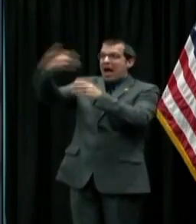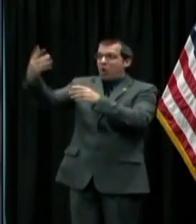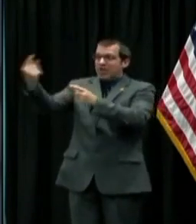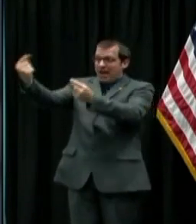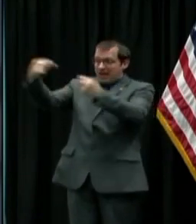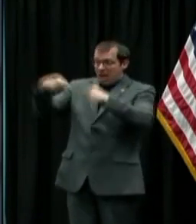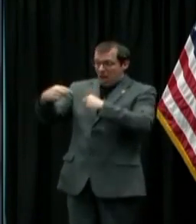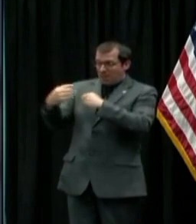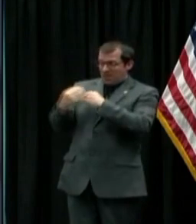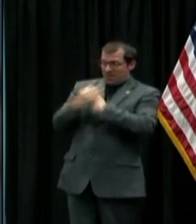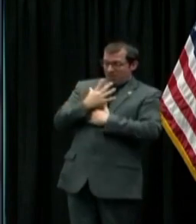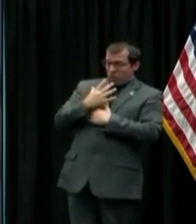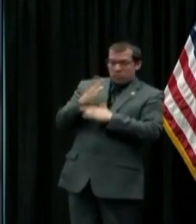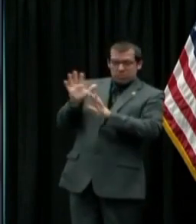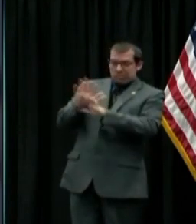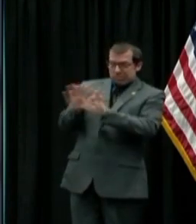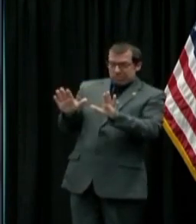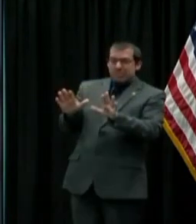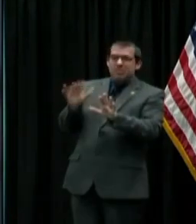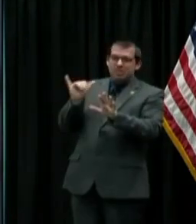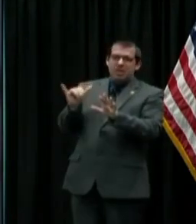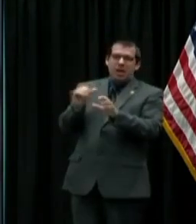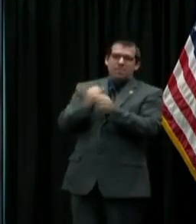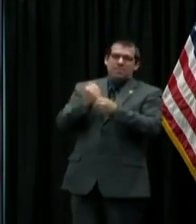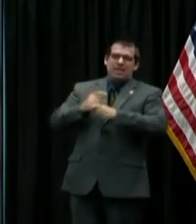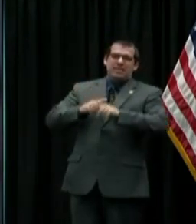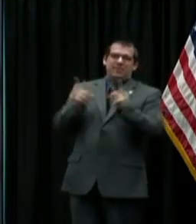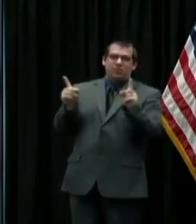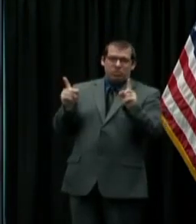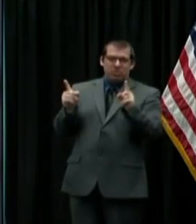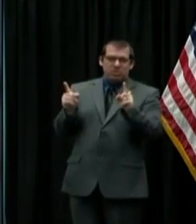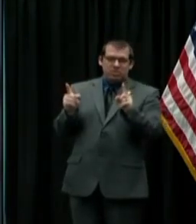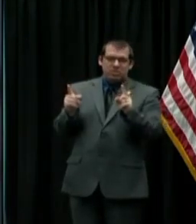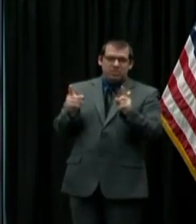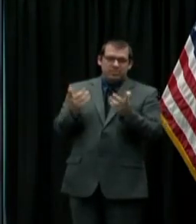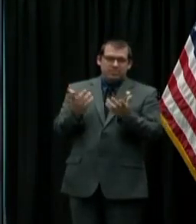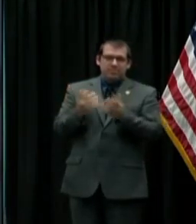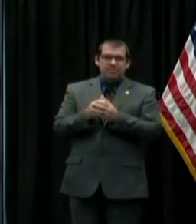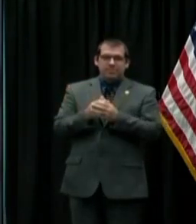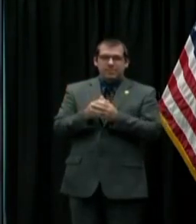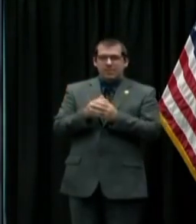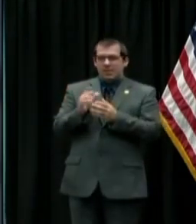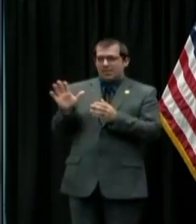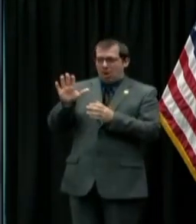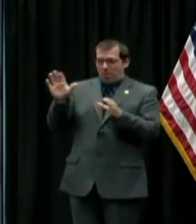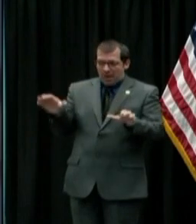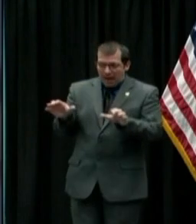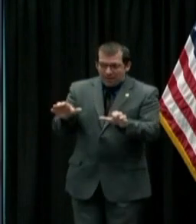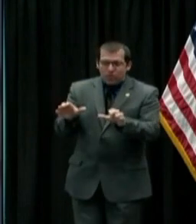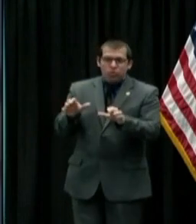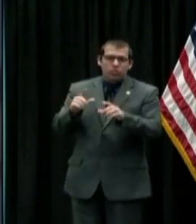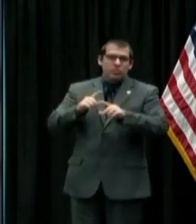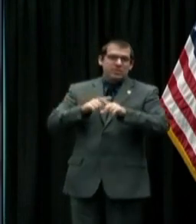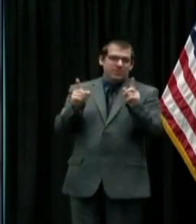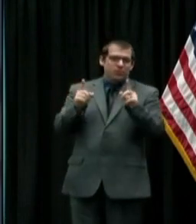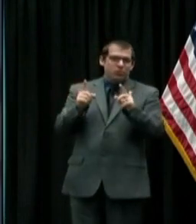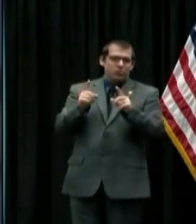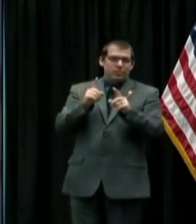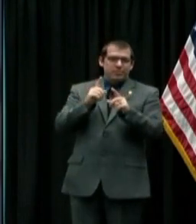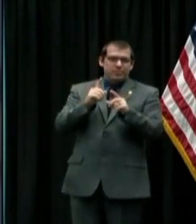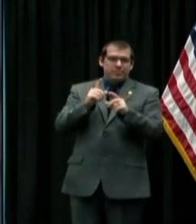might bring the virus, it makes a difference, and behavior makes a difference. As of